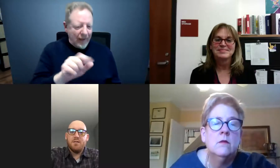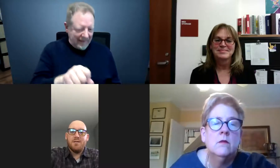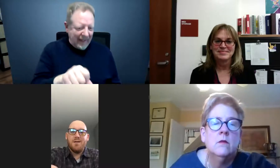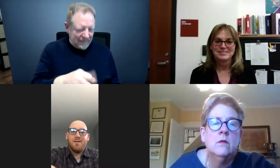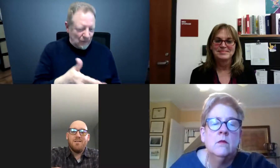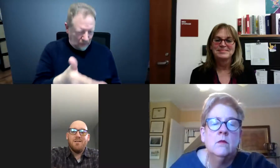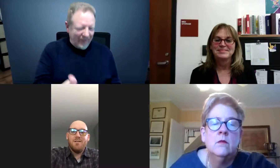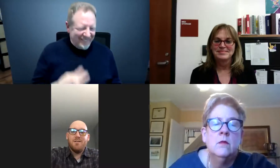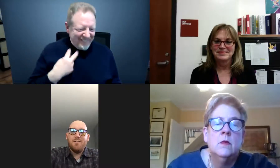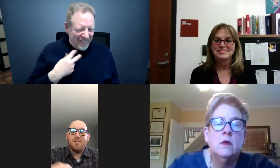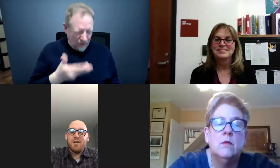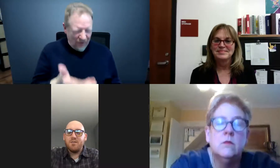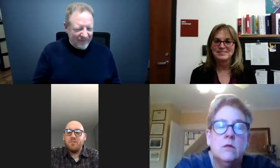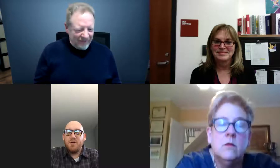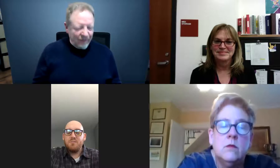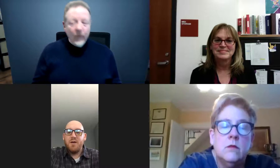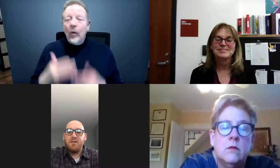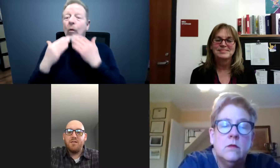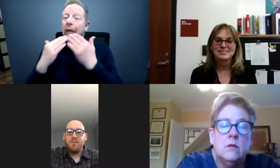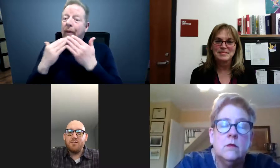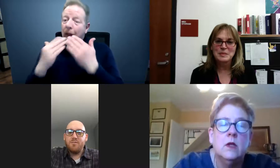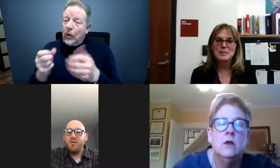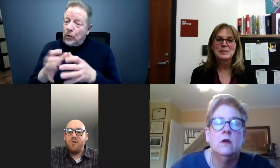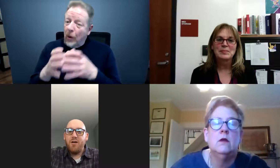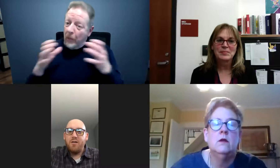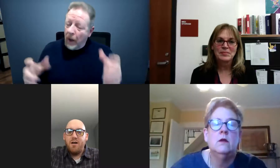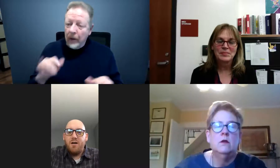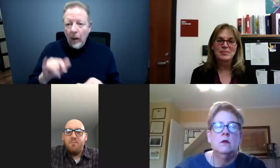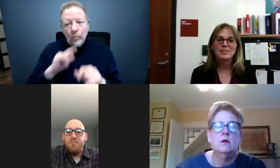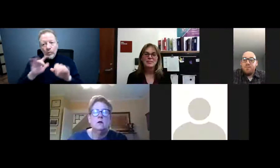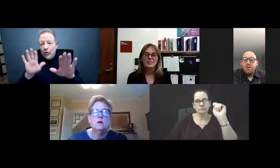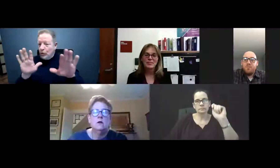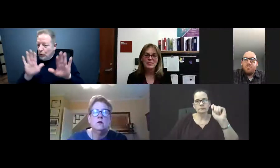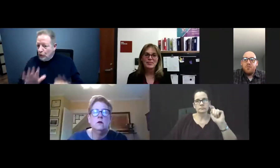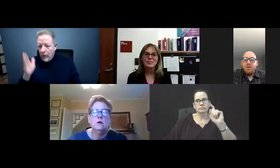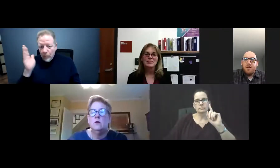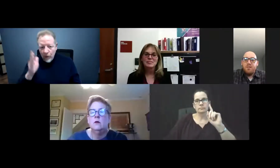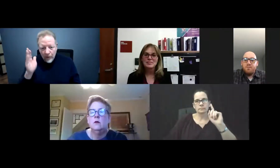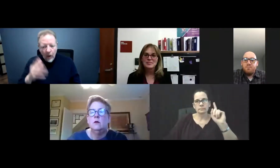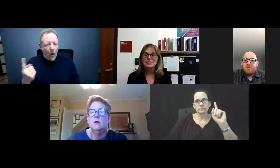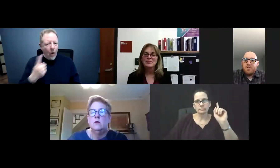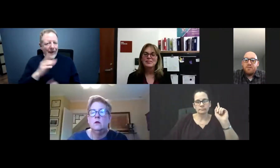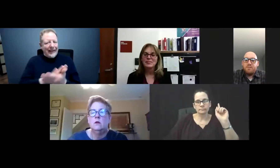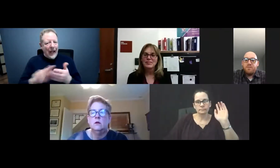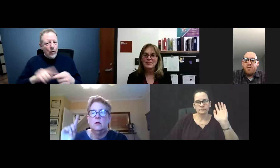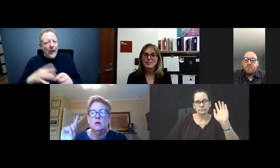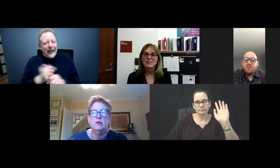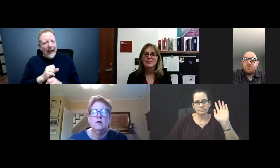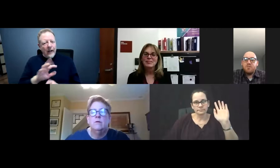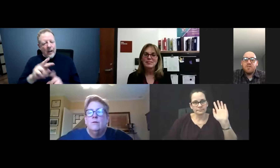All right. Well, thank you so much, Penny. That was really great. It's always good to get the perspective of the students